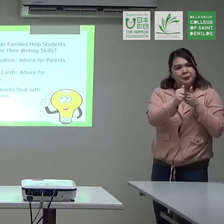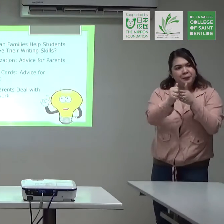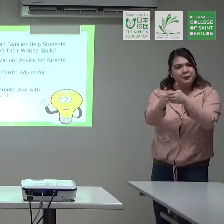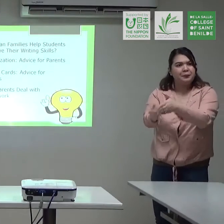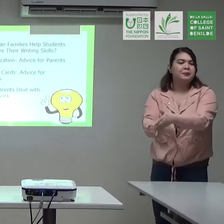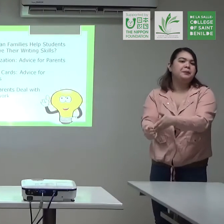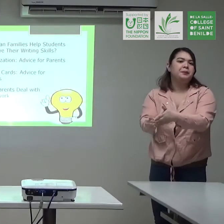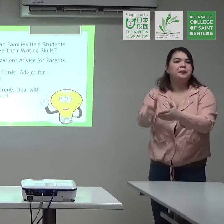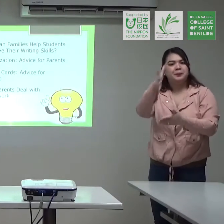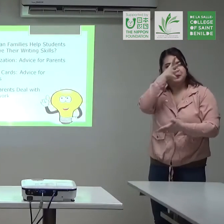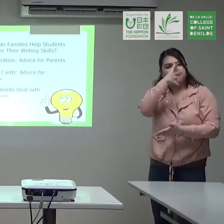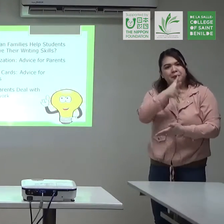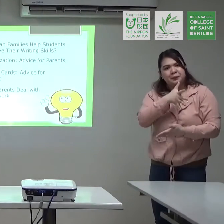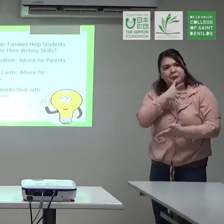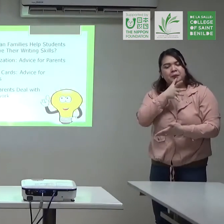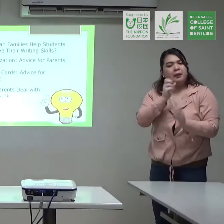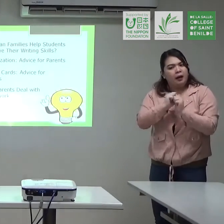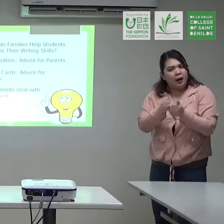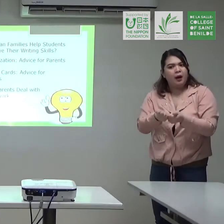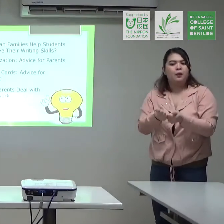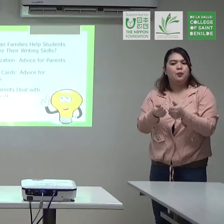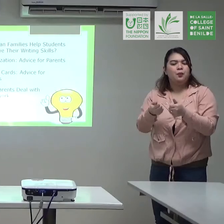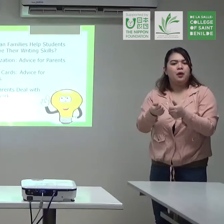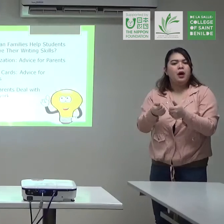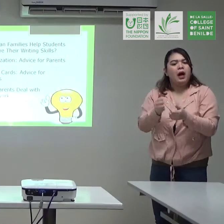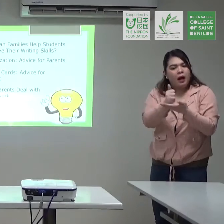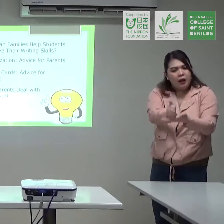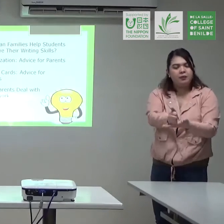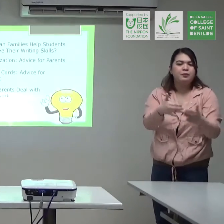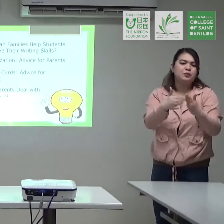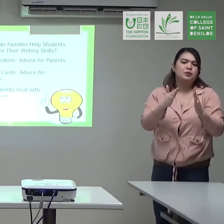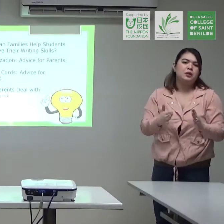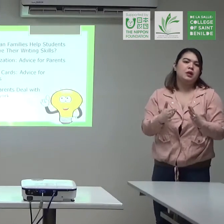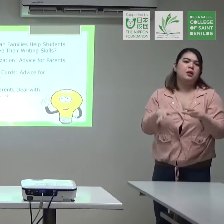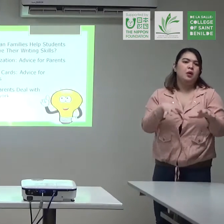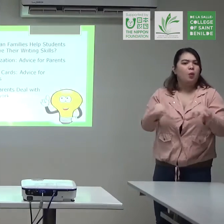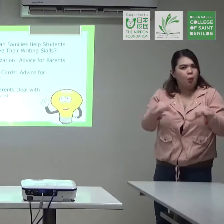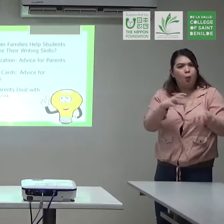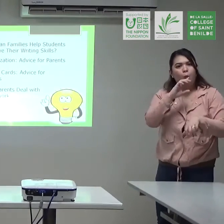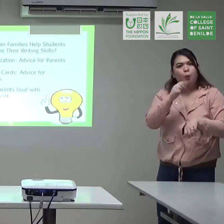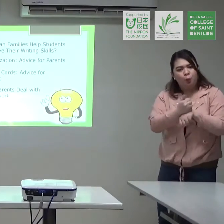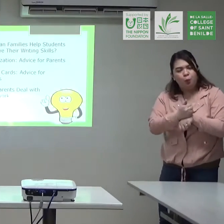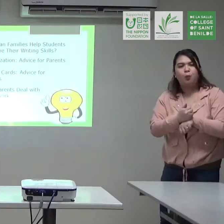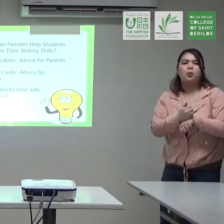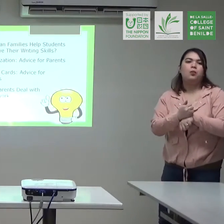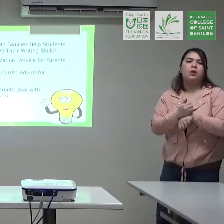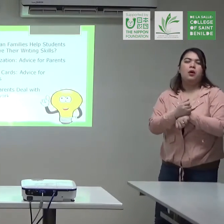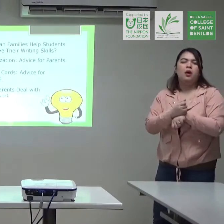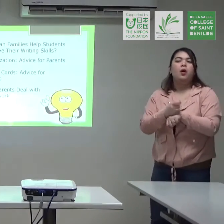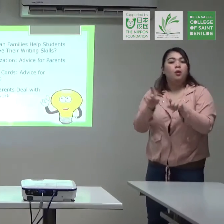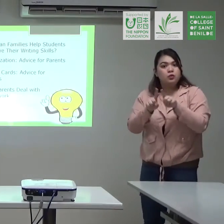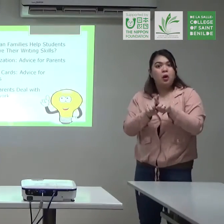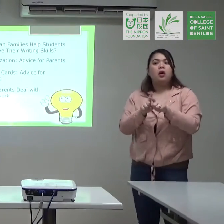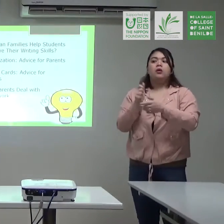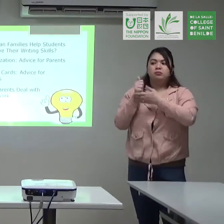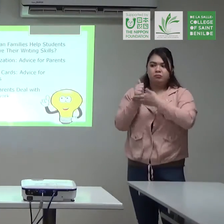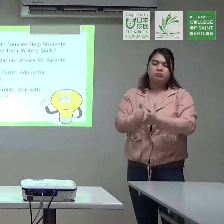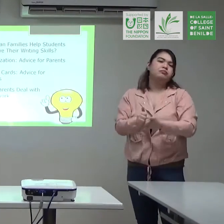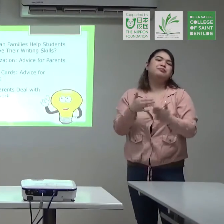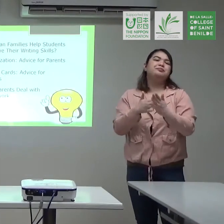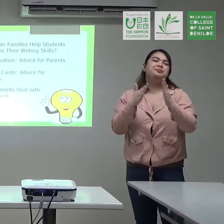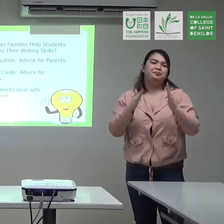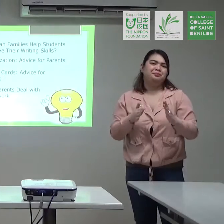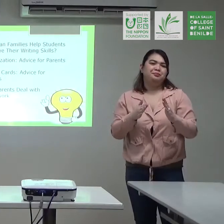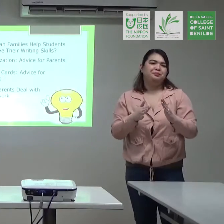the name suggests, is something you do at home. So let the parents be aware, and more importantly, help the